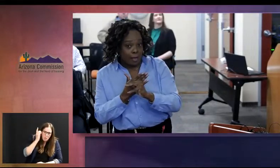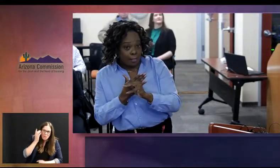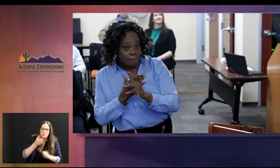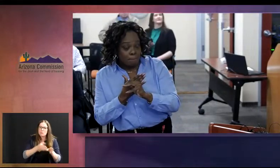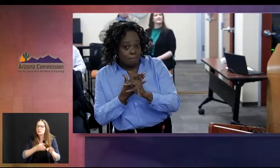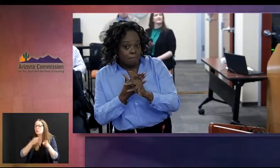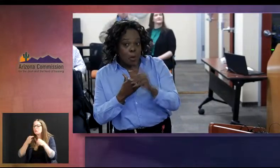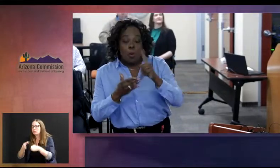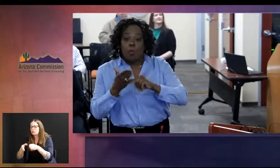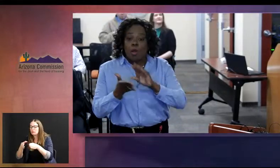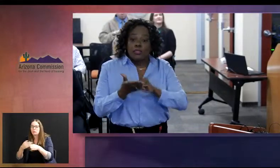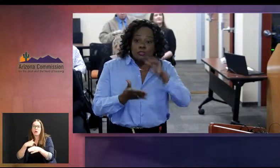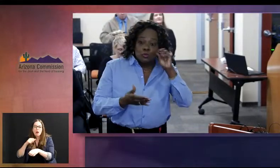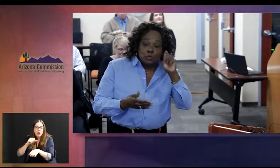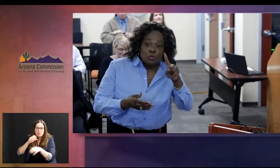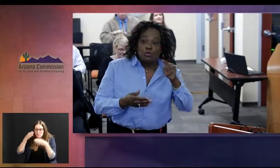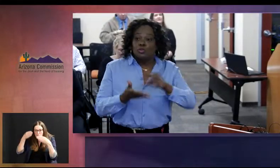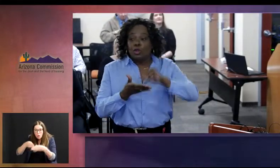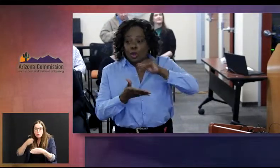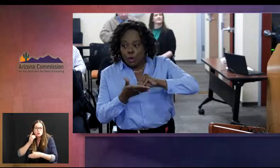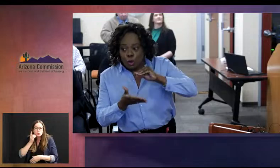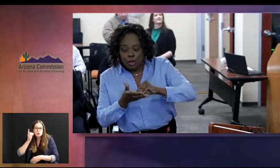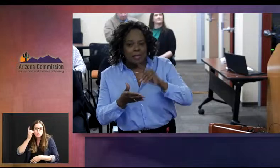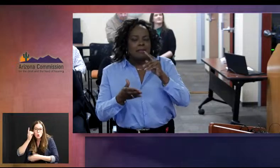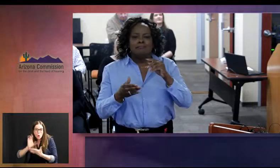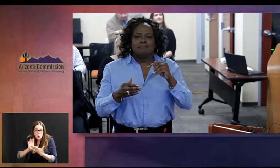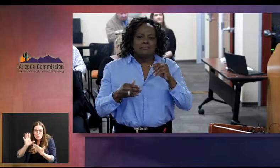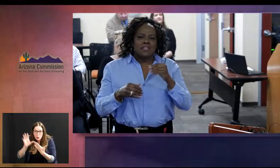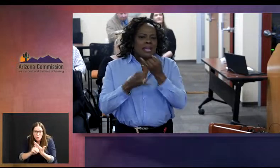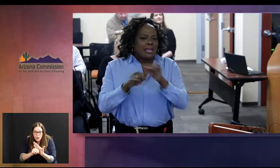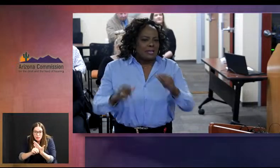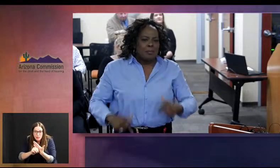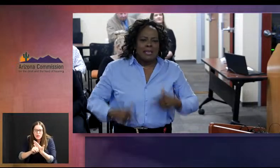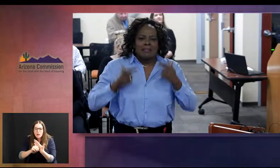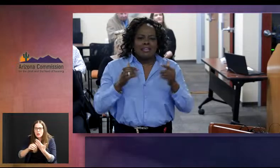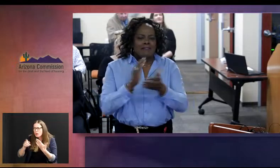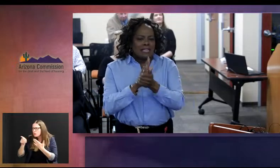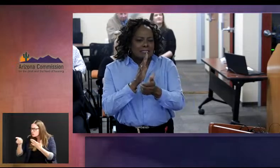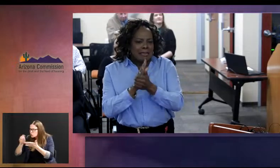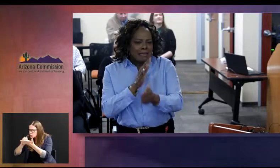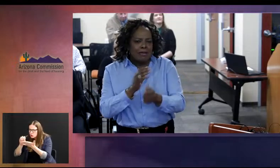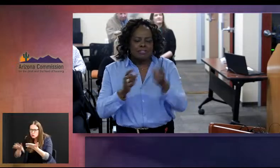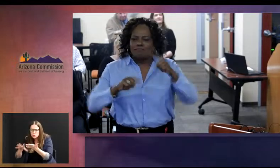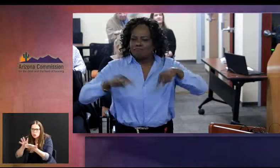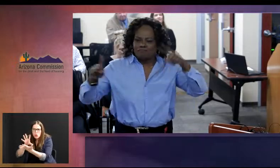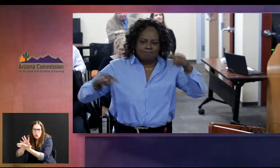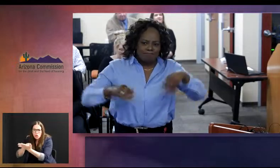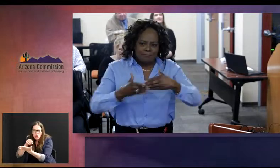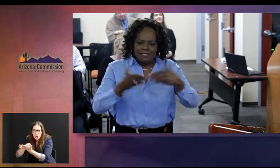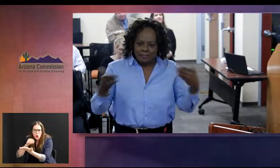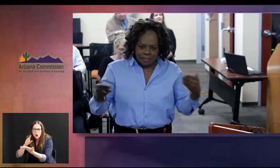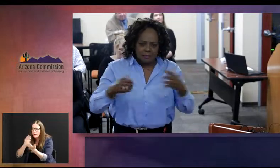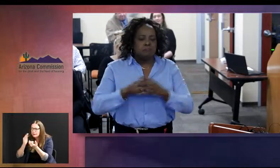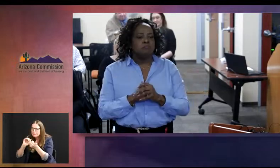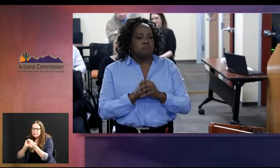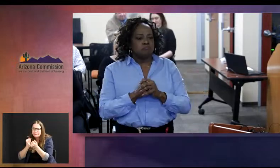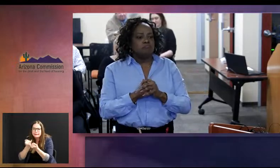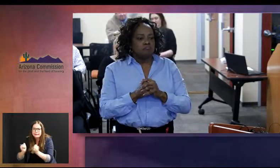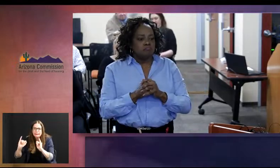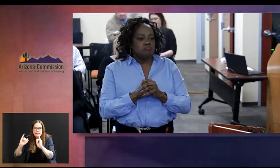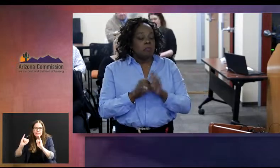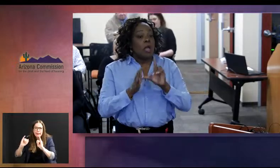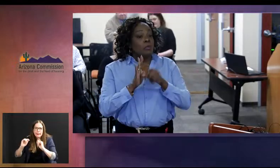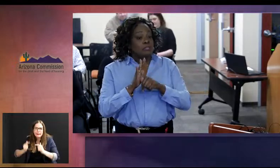focusing on the dorm curriculum, what the students were learning, independent living skills, and